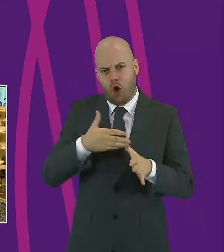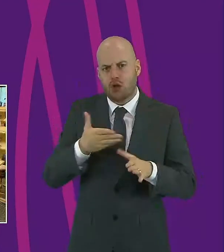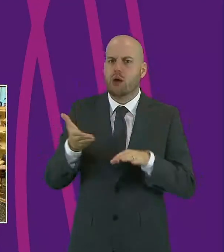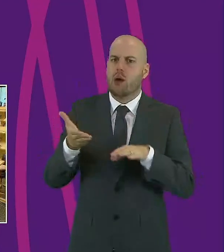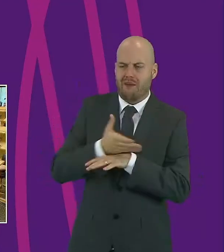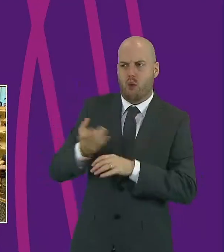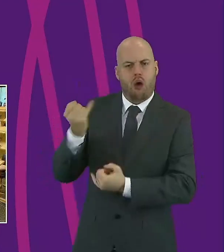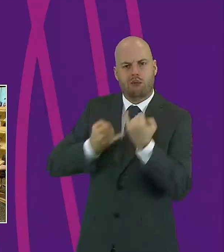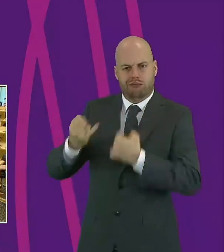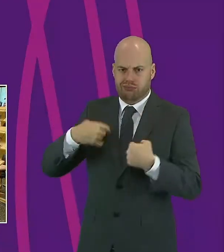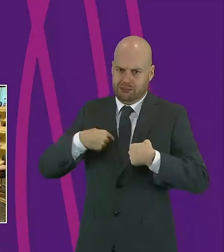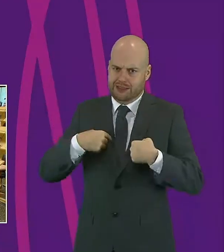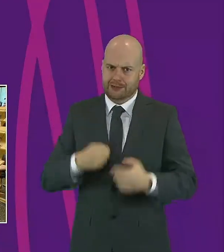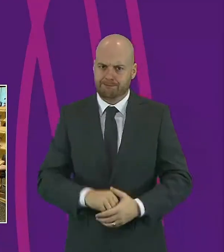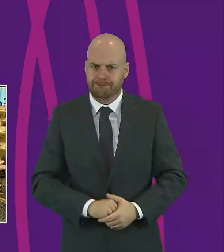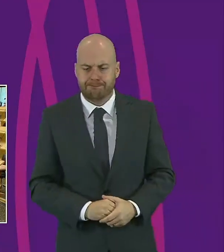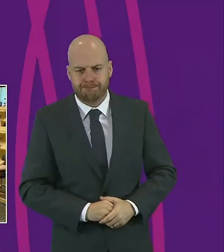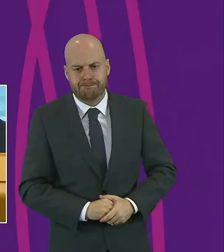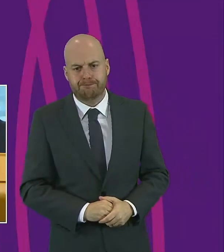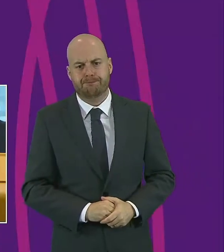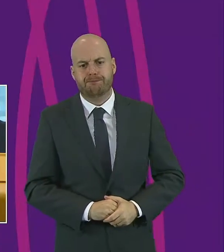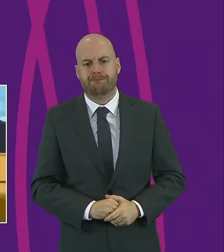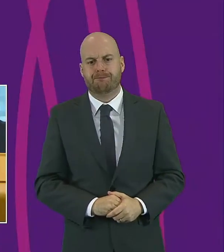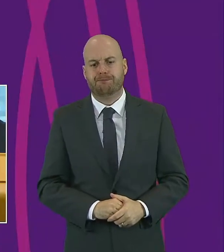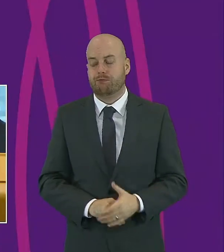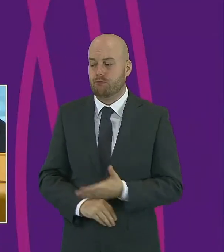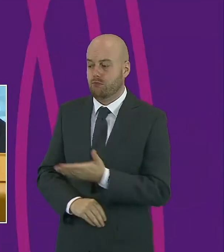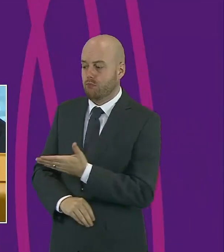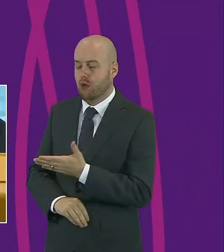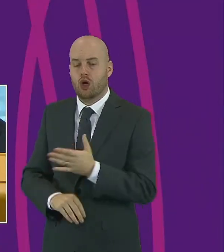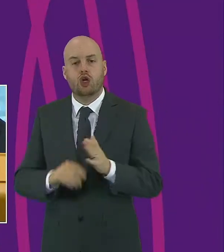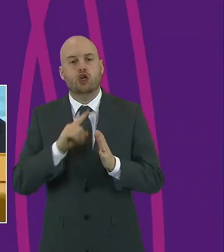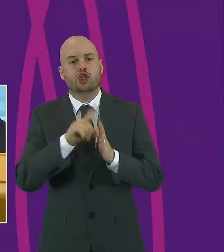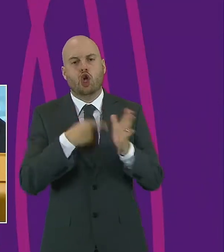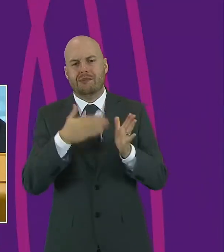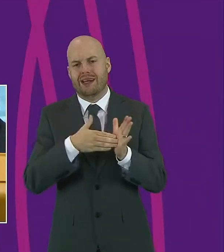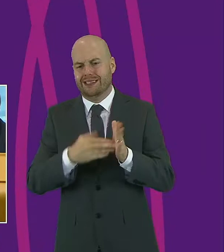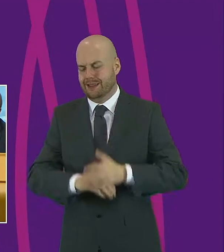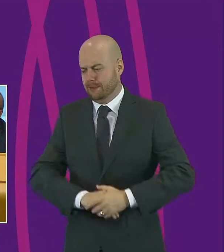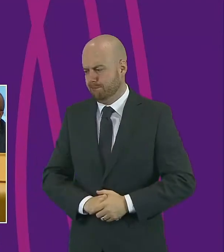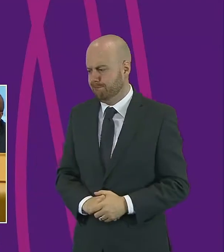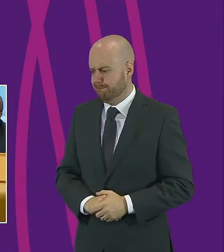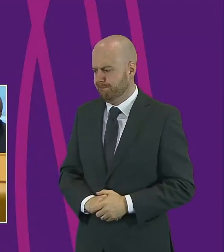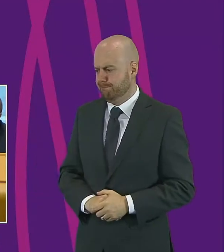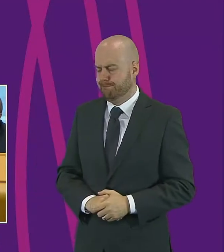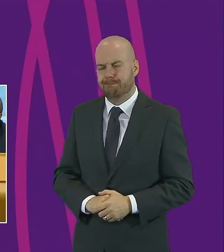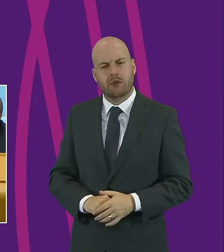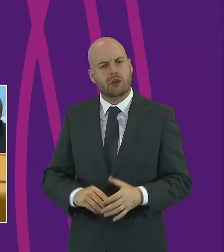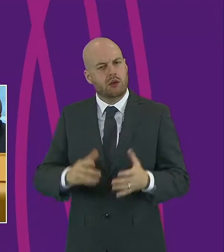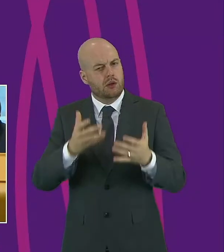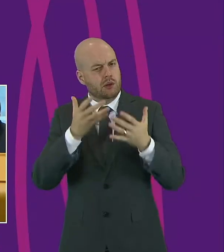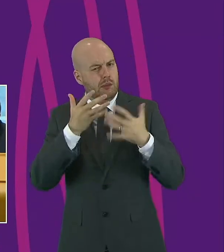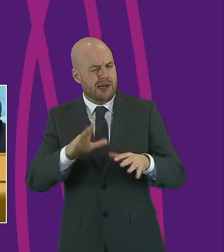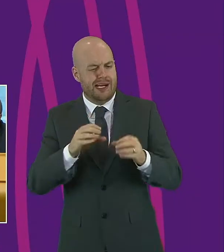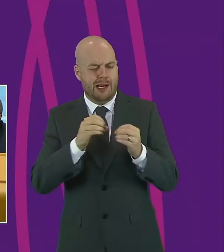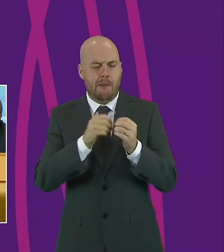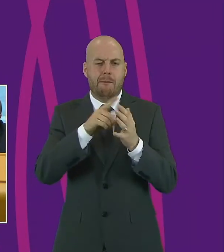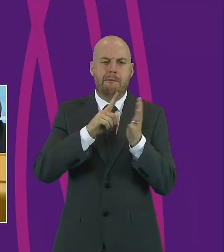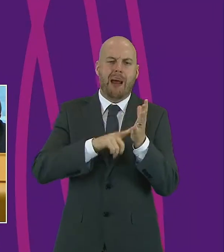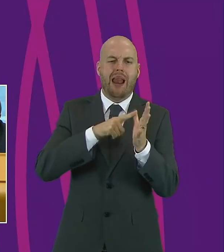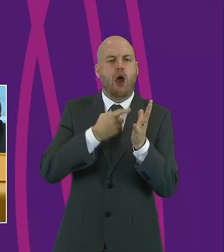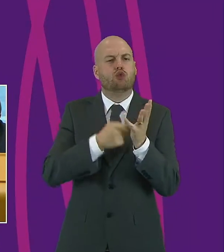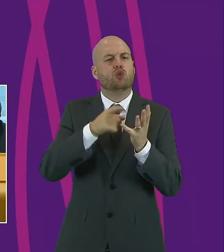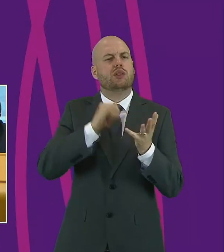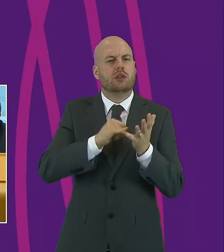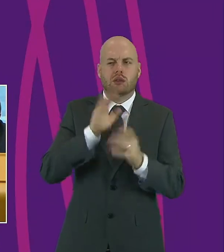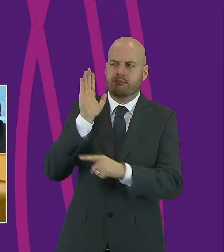to be followed by Murdo Fraser. Thank you, Presiding Officer. We have seen elections recently in Belarus, which the results appear to have